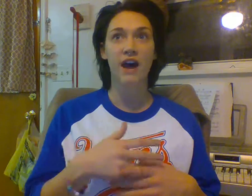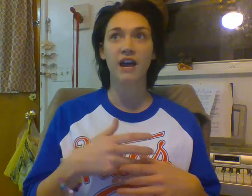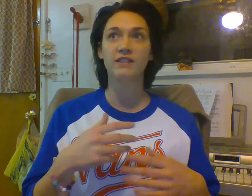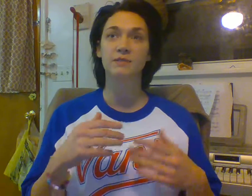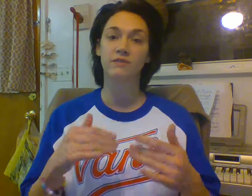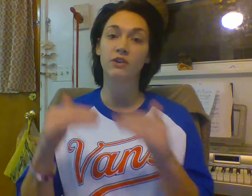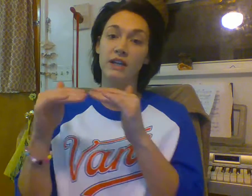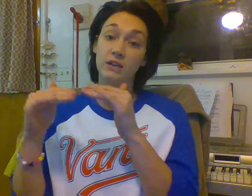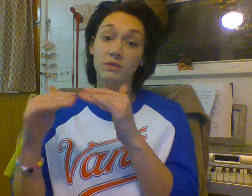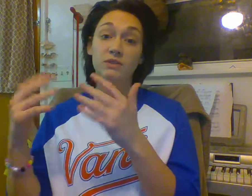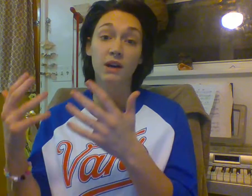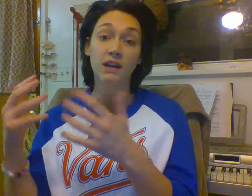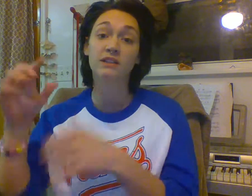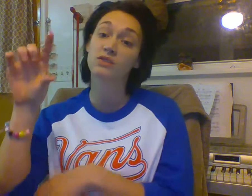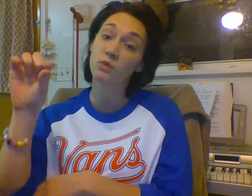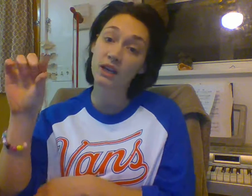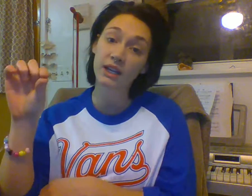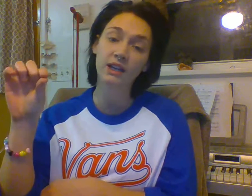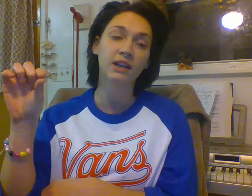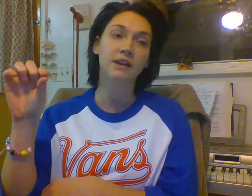5 times 4 equals what? It's 20.